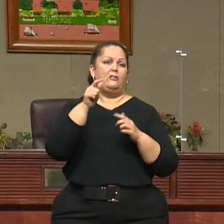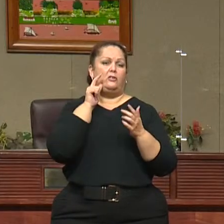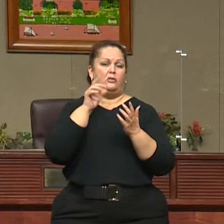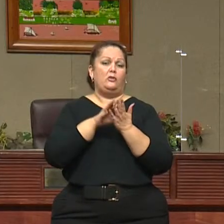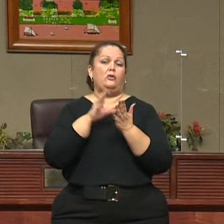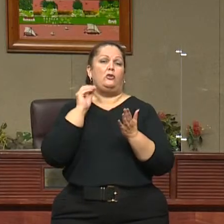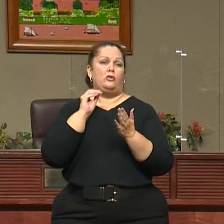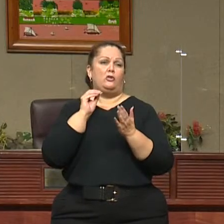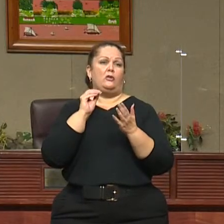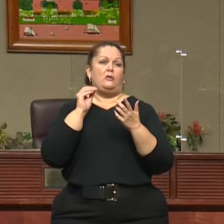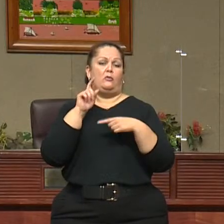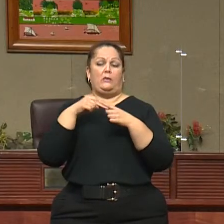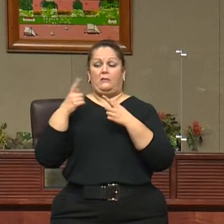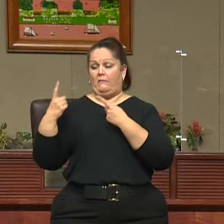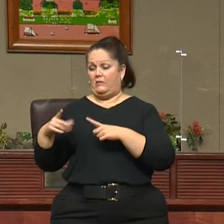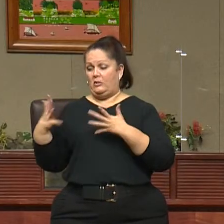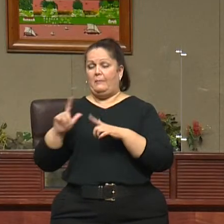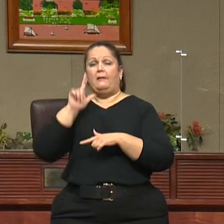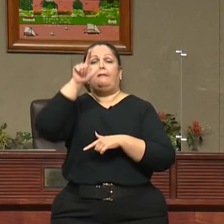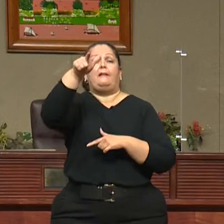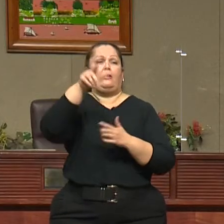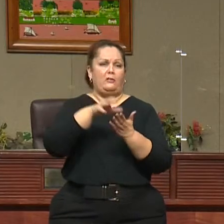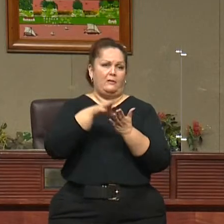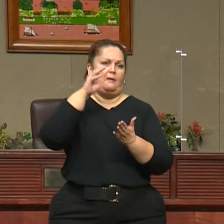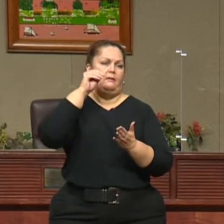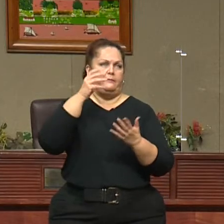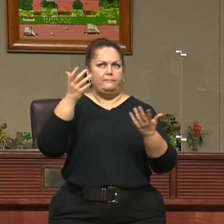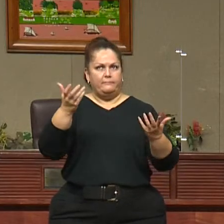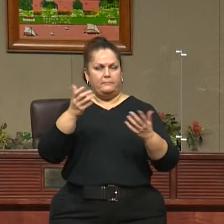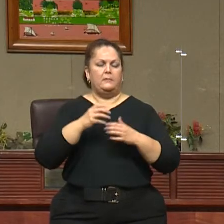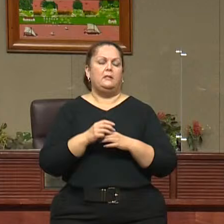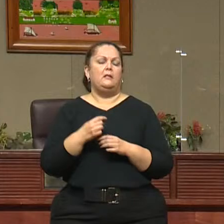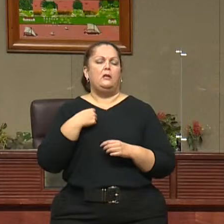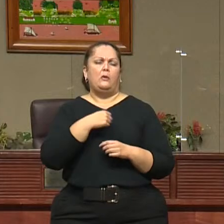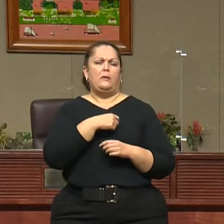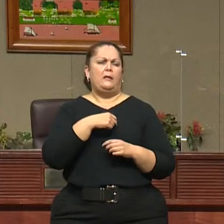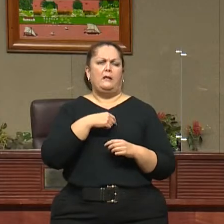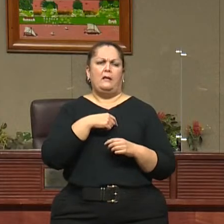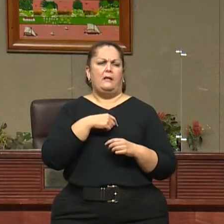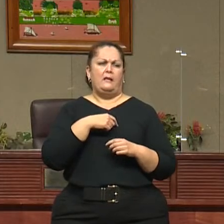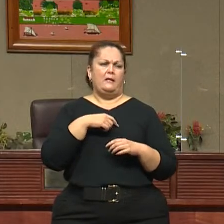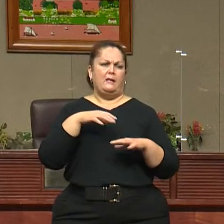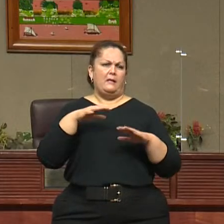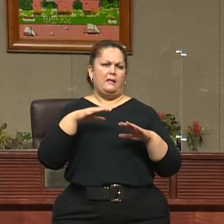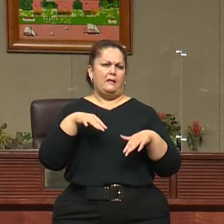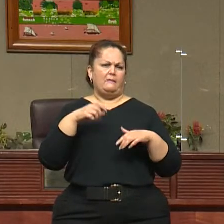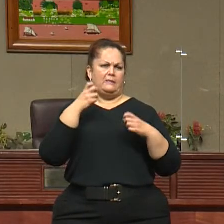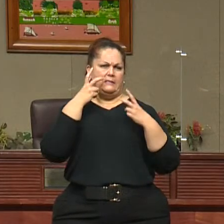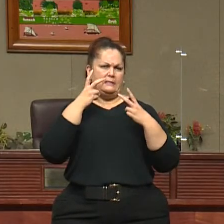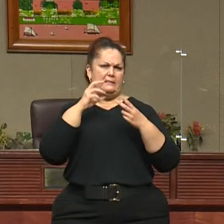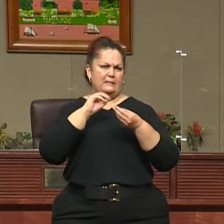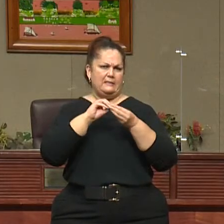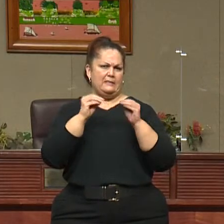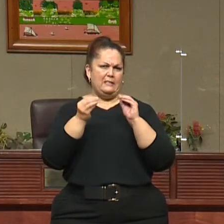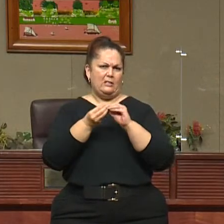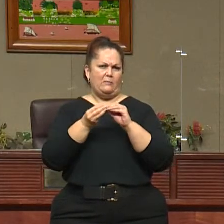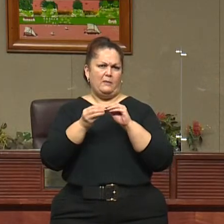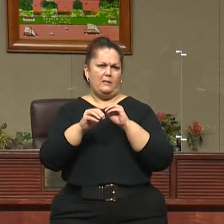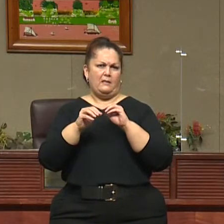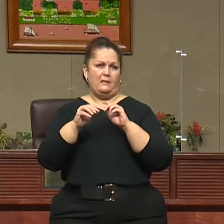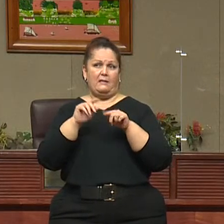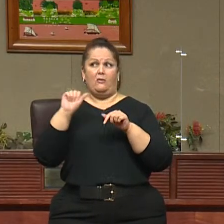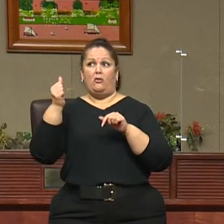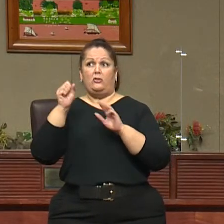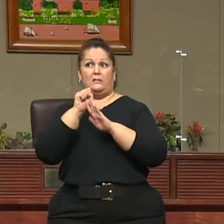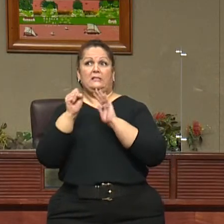variants when it already occurred. We have not seen the numbers that other places have seen in the